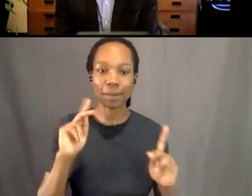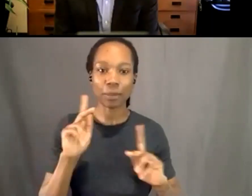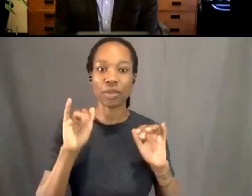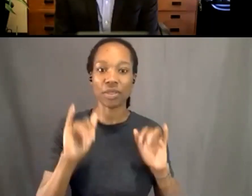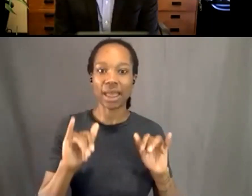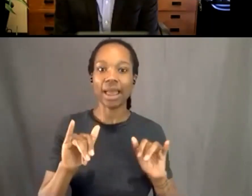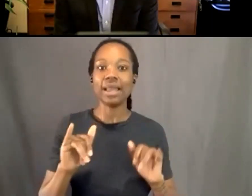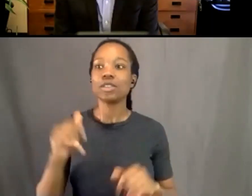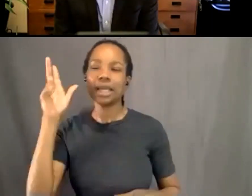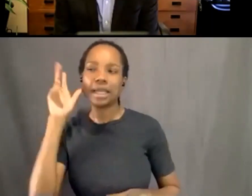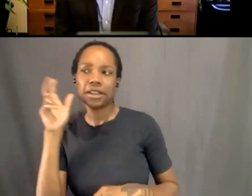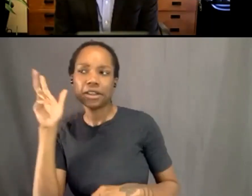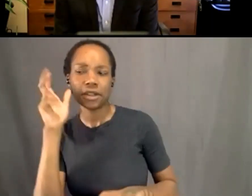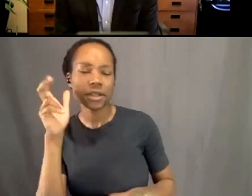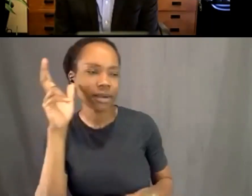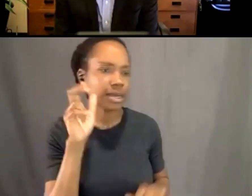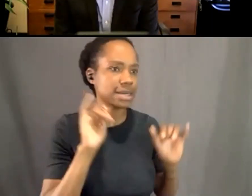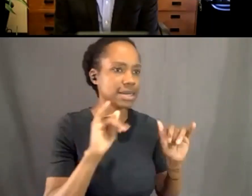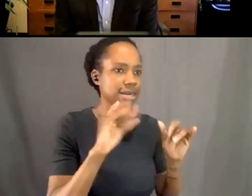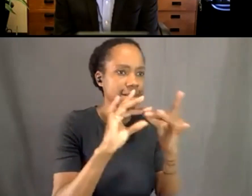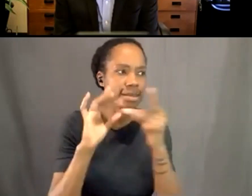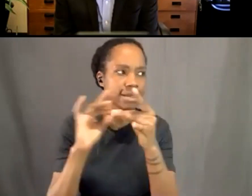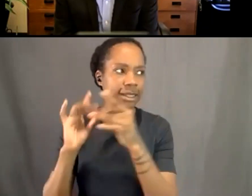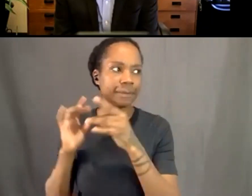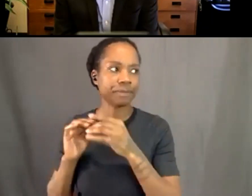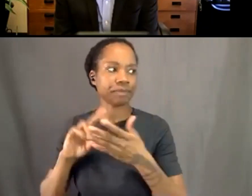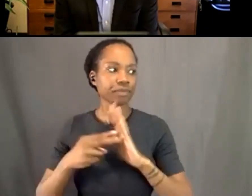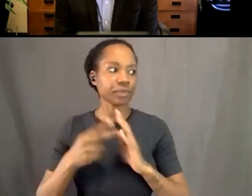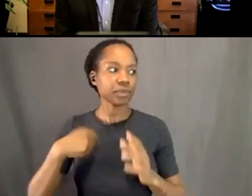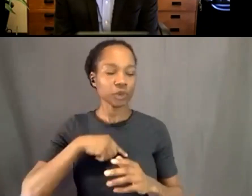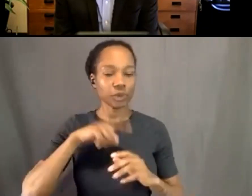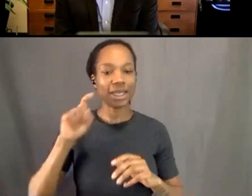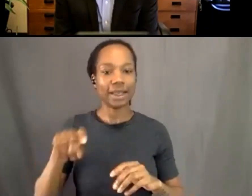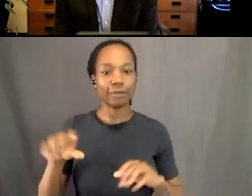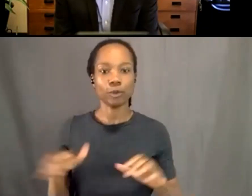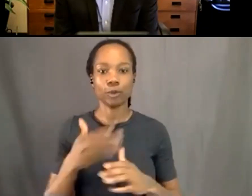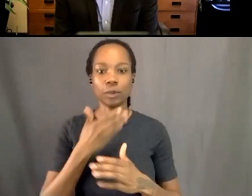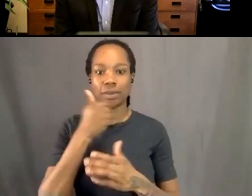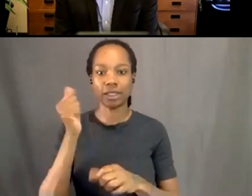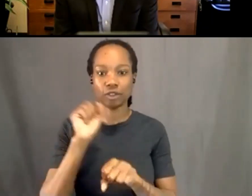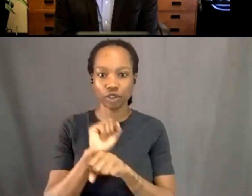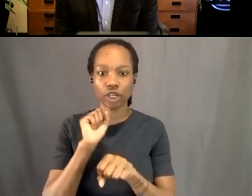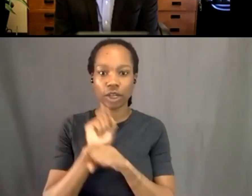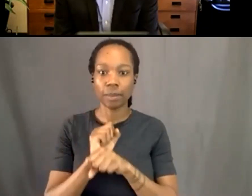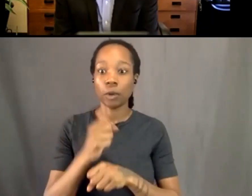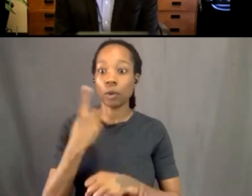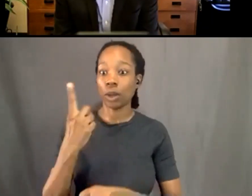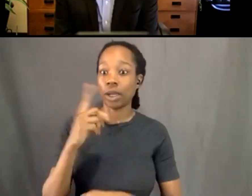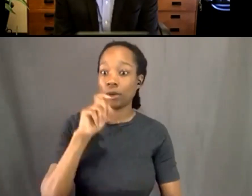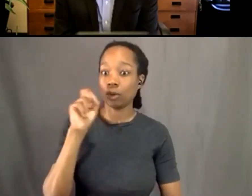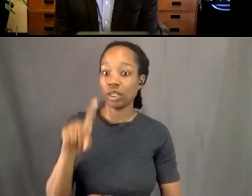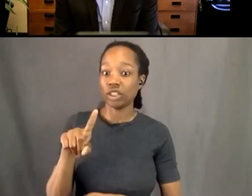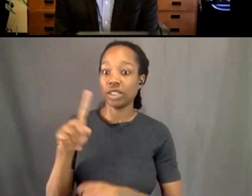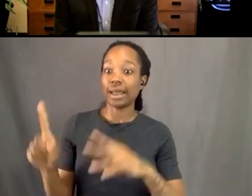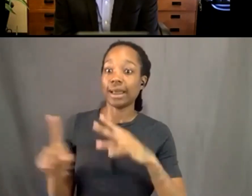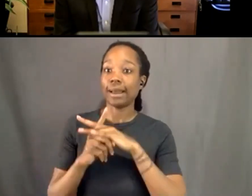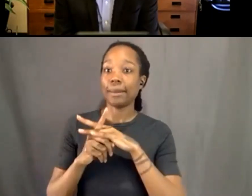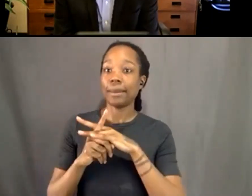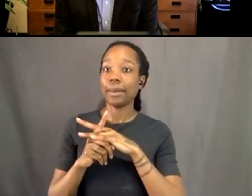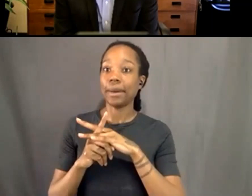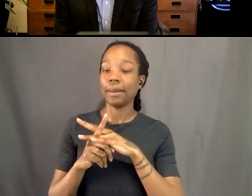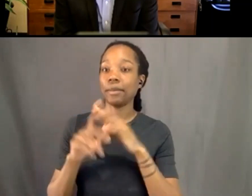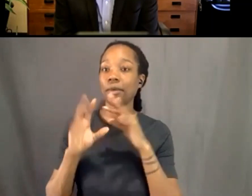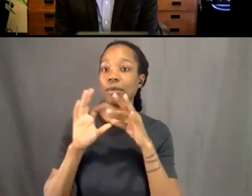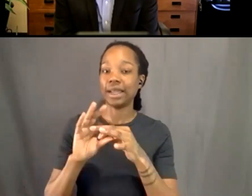other Black people. So I think that we have to do a better job of that. And, one of the questions that has come up was with people with